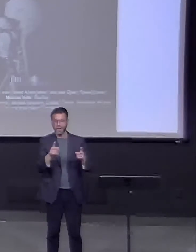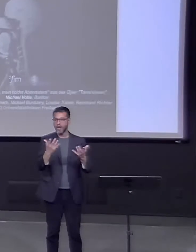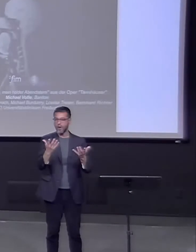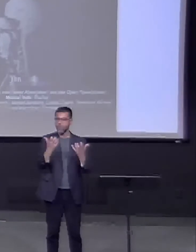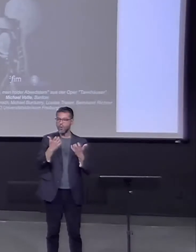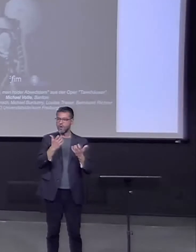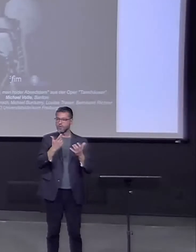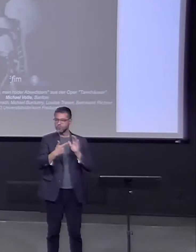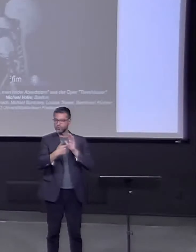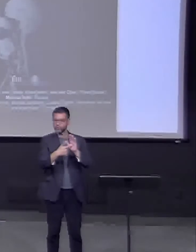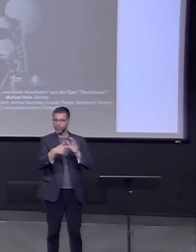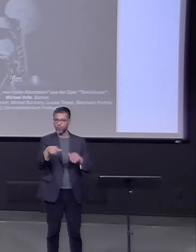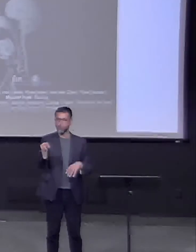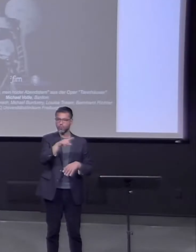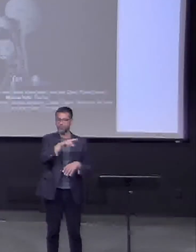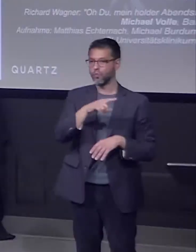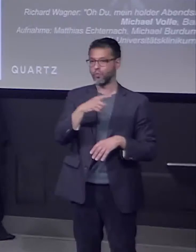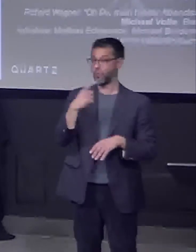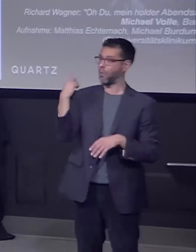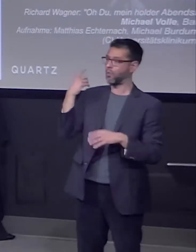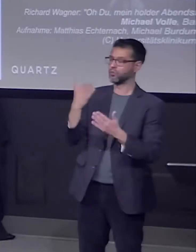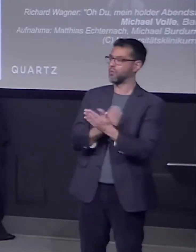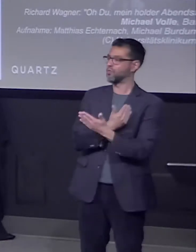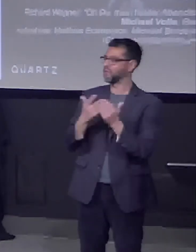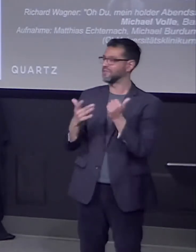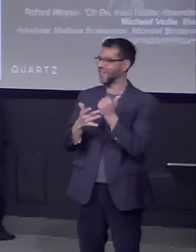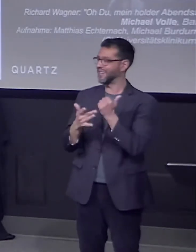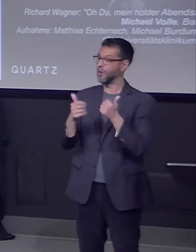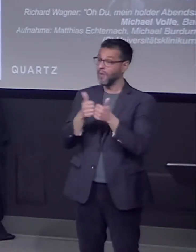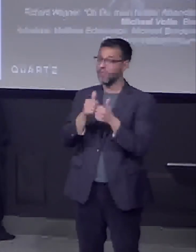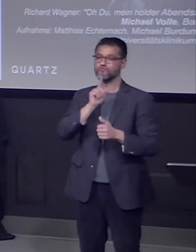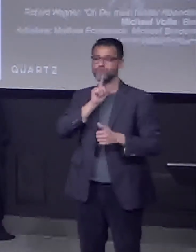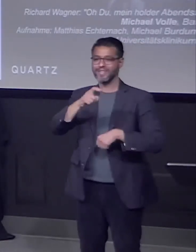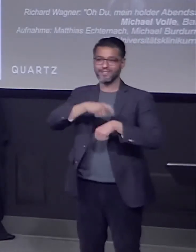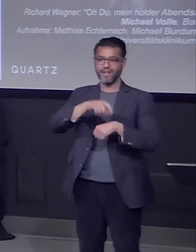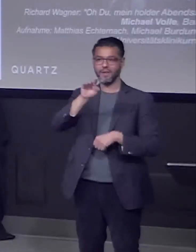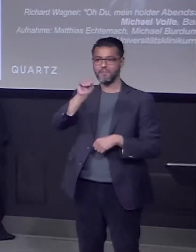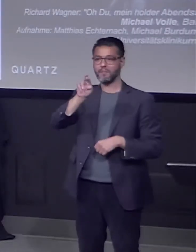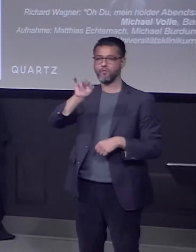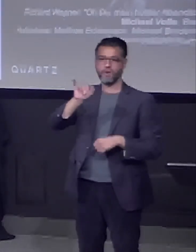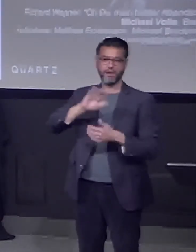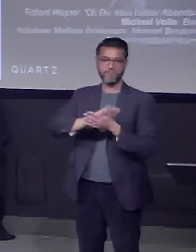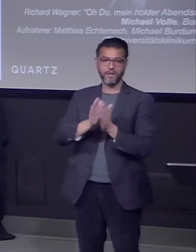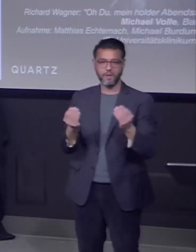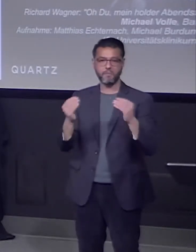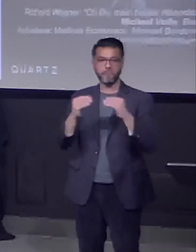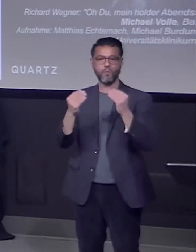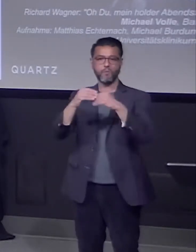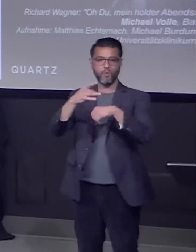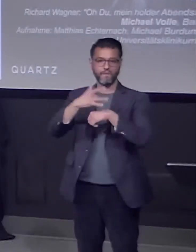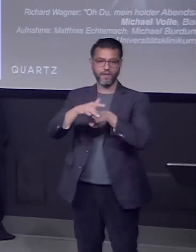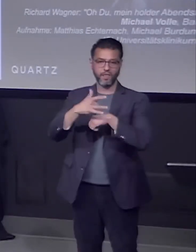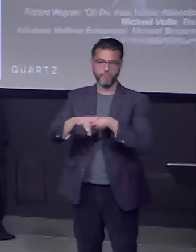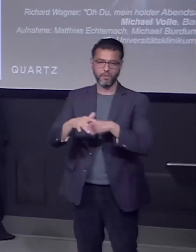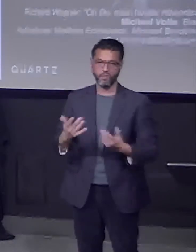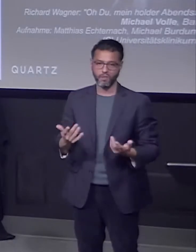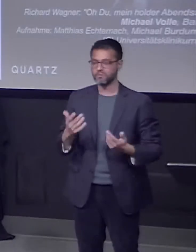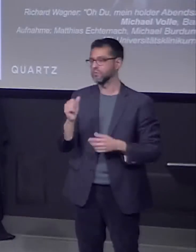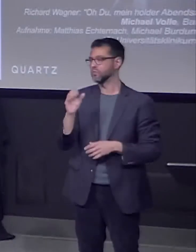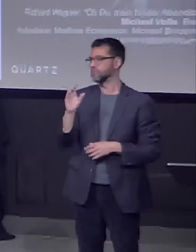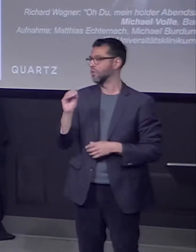just demonstrate to you these are the new techniques with real-time MRI, which are becoming more and more available. And they, I wanted